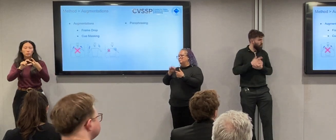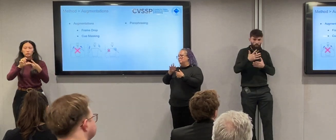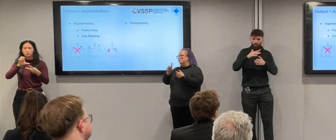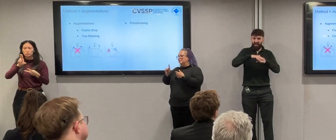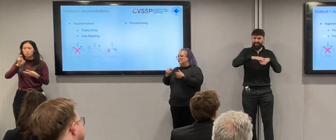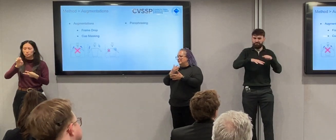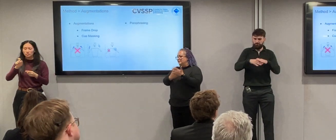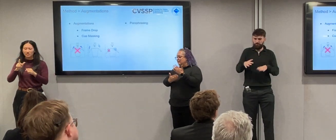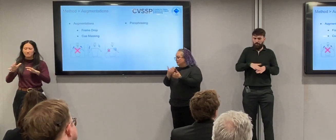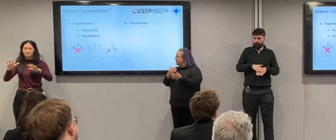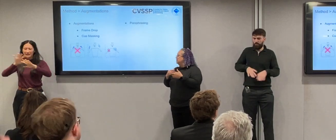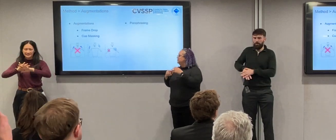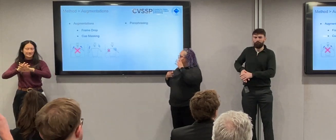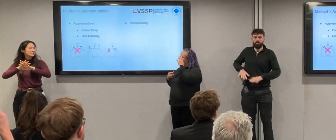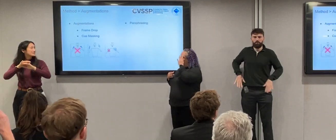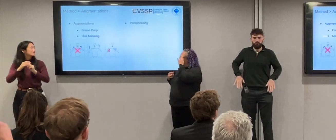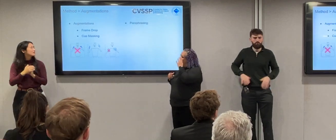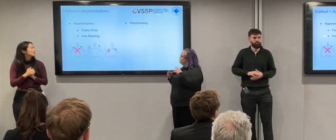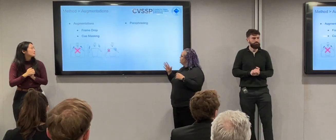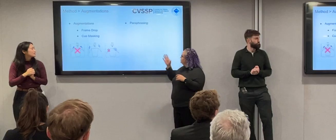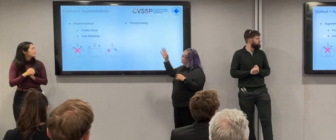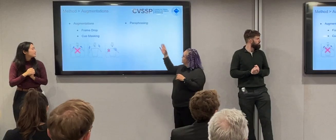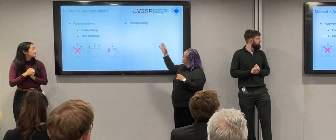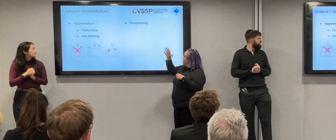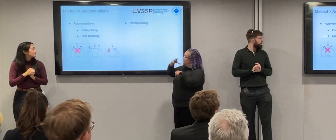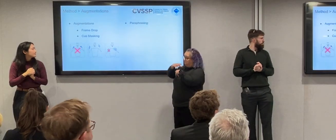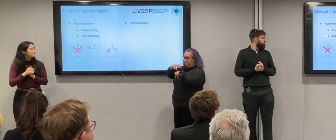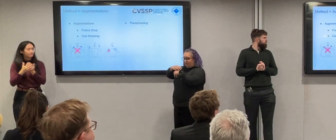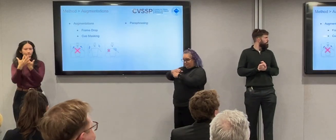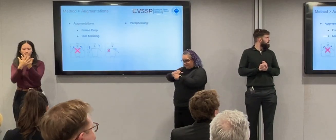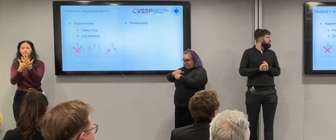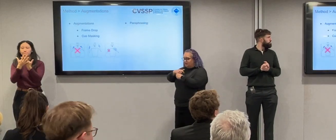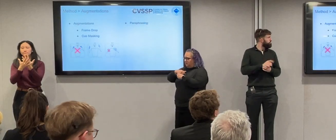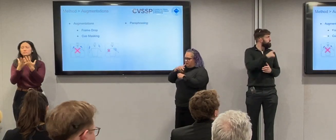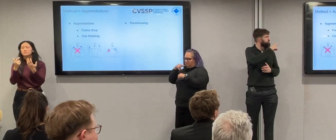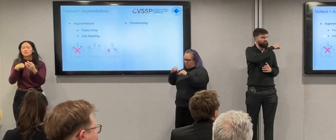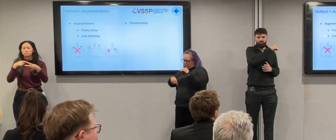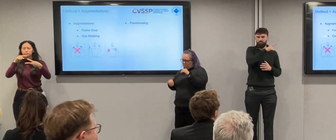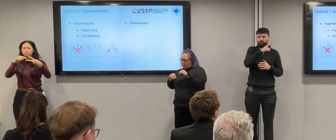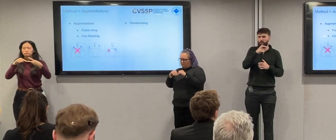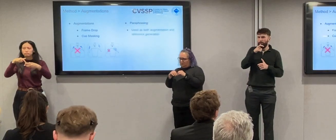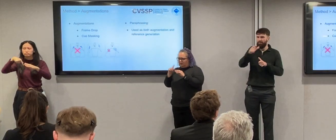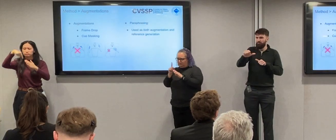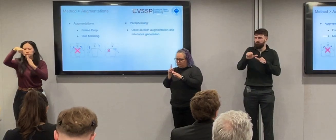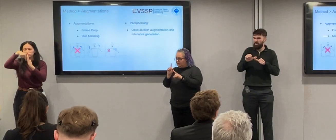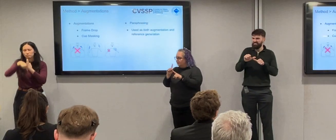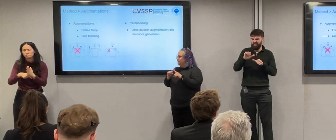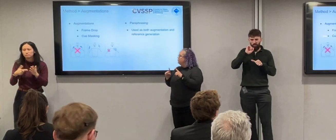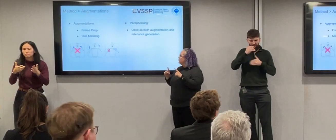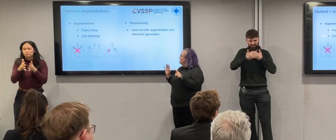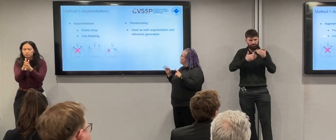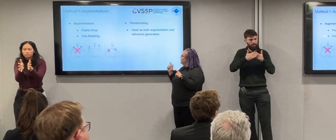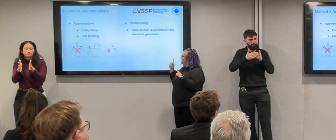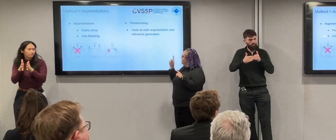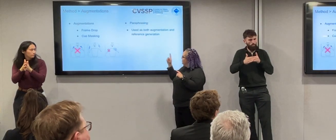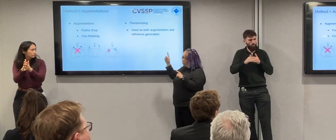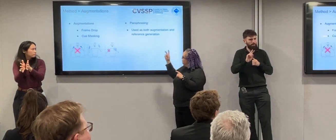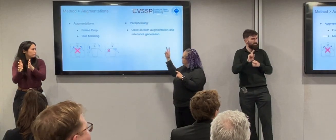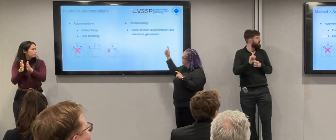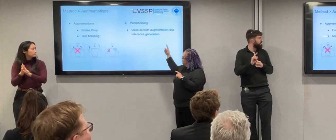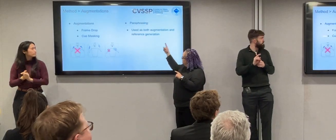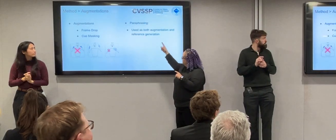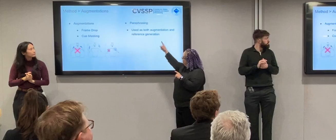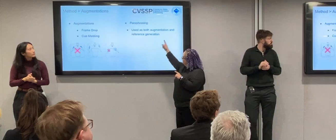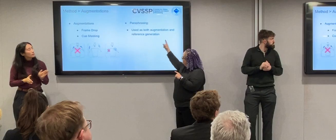the paraphrasing, which I will talk in more depth in a minute, where we use it as both